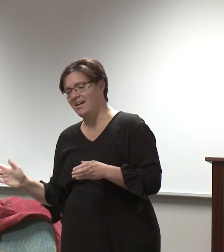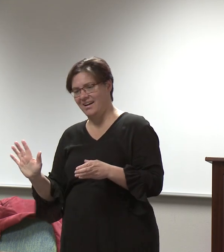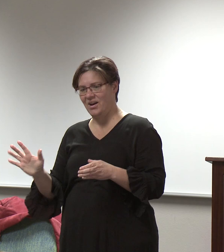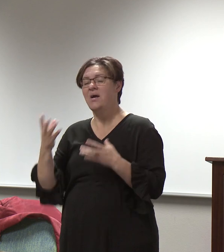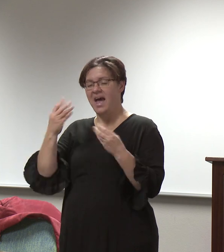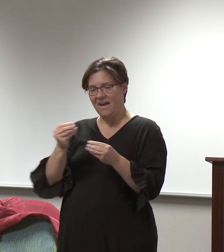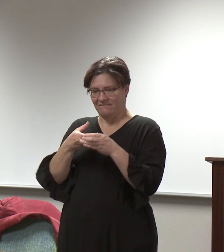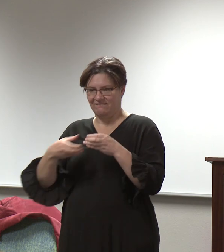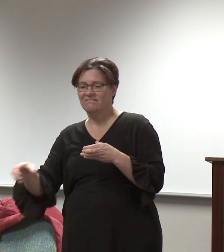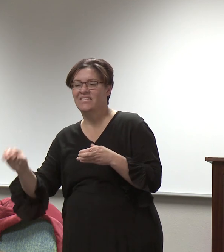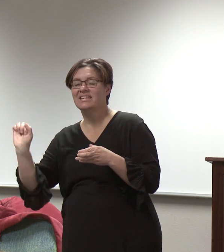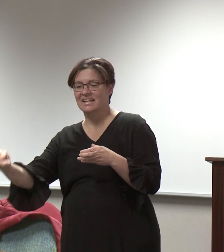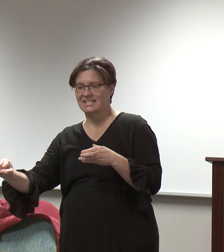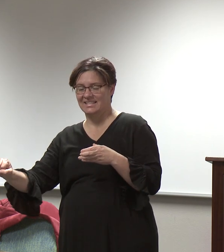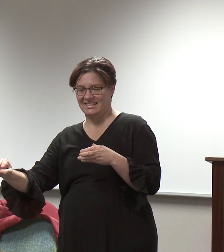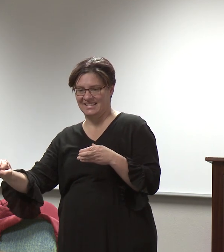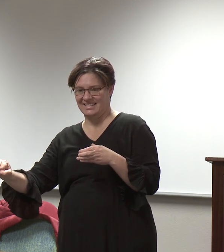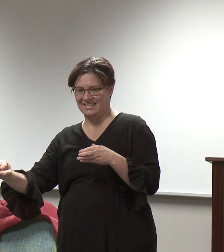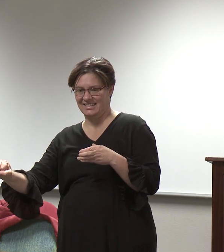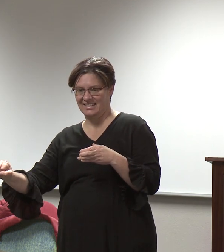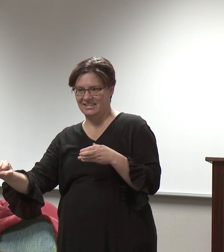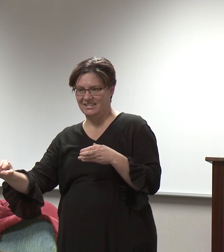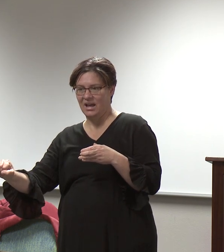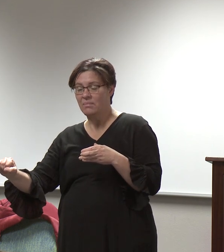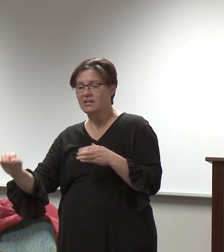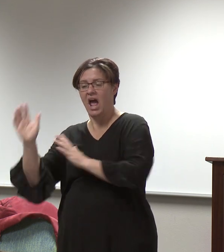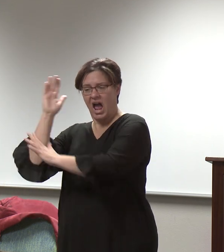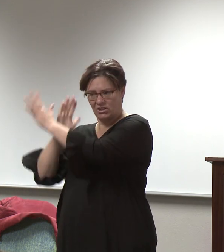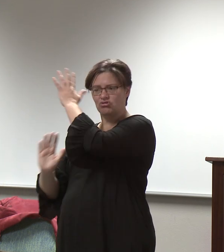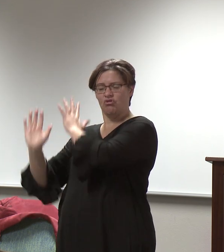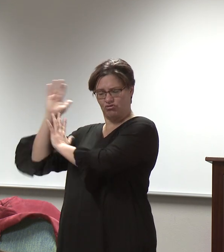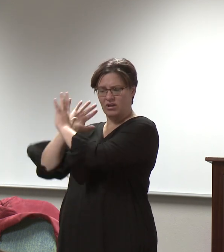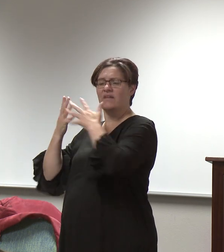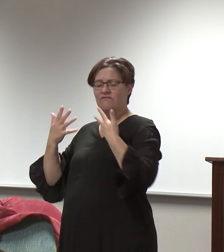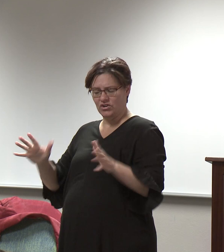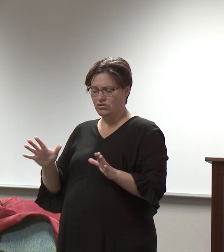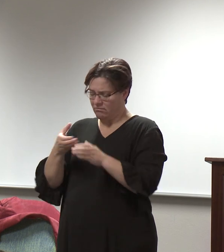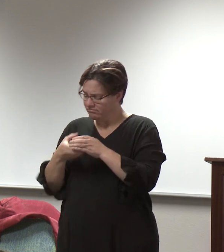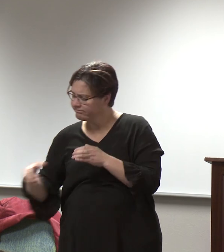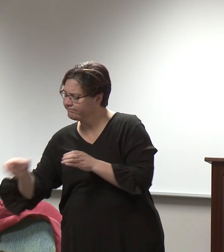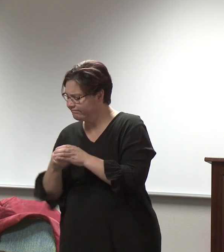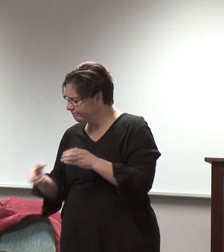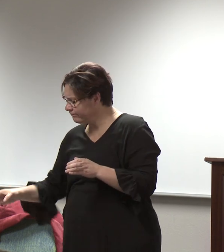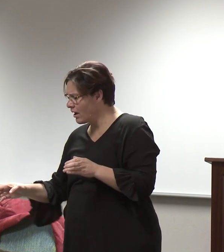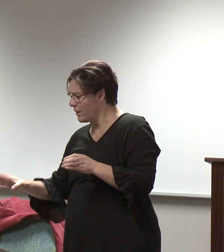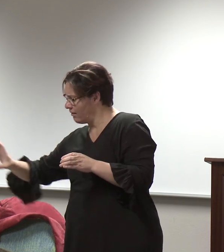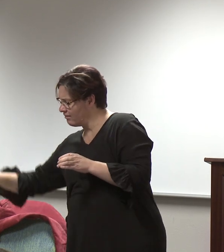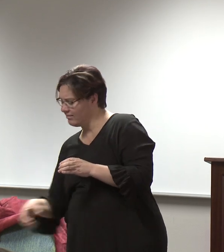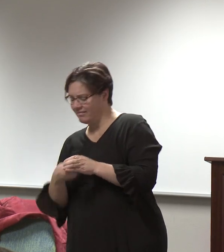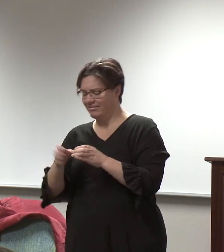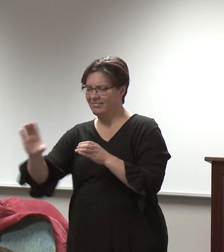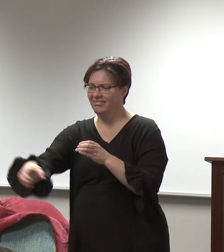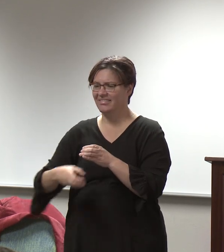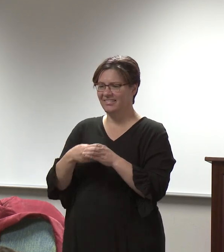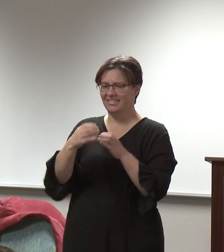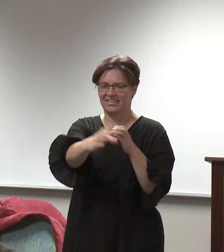course, two historic trends, decolonization and recolonization. Who is gaining